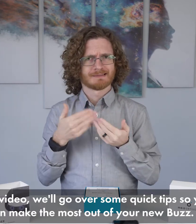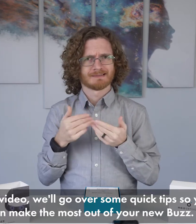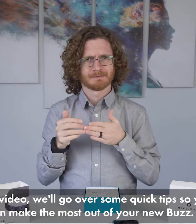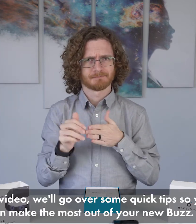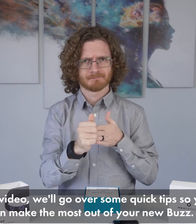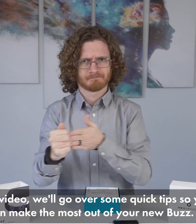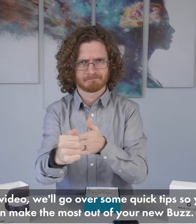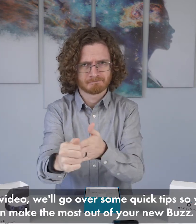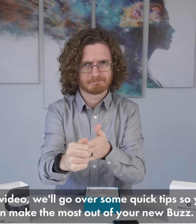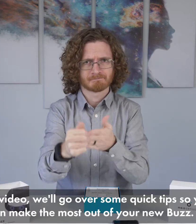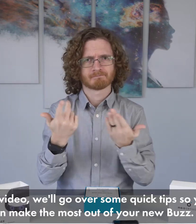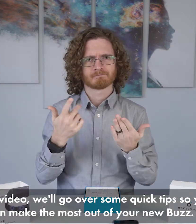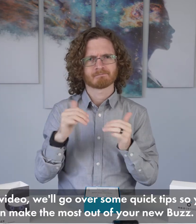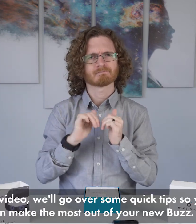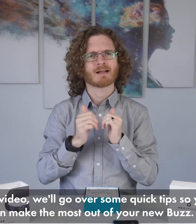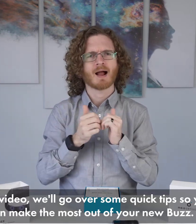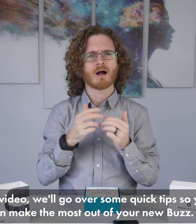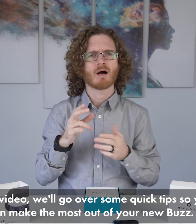tips so you can make the most out of your new Buzz.